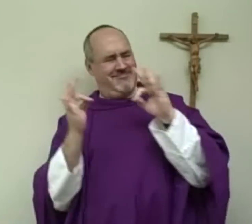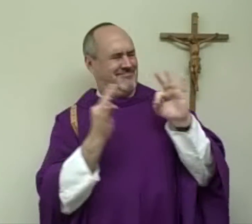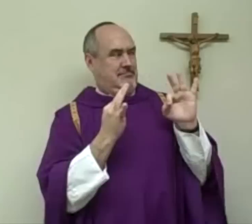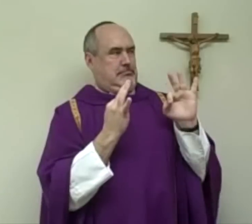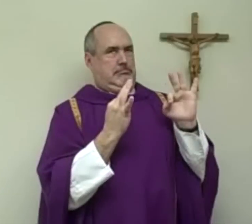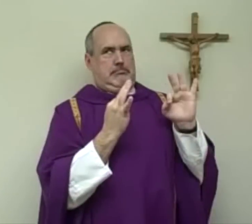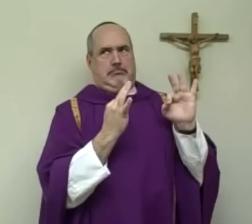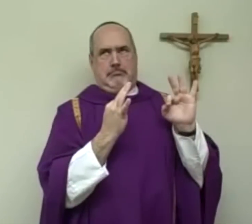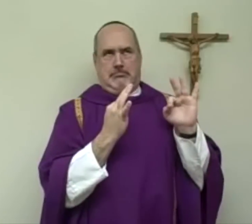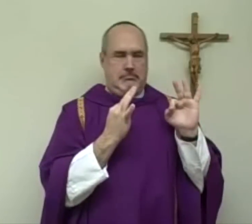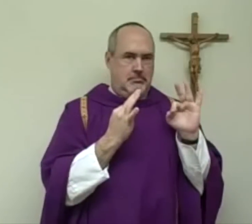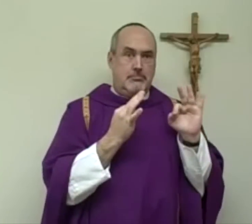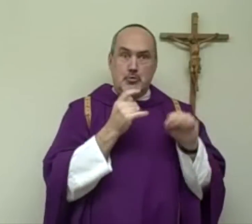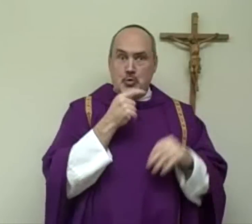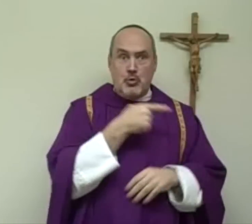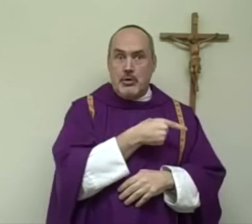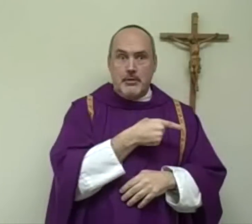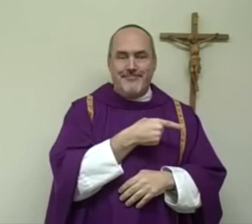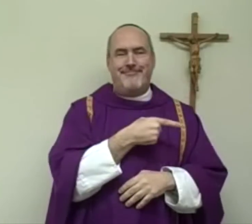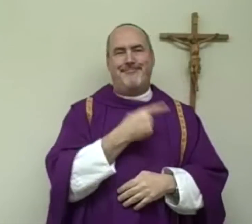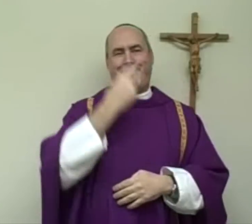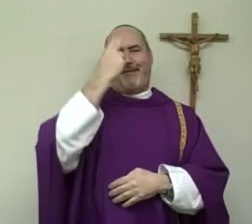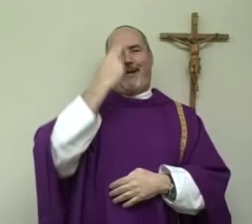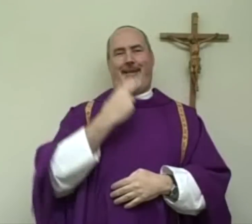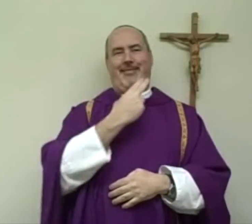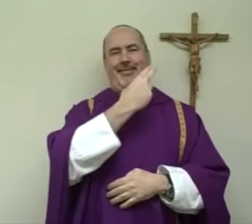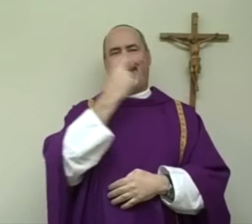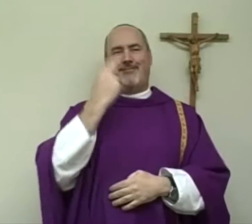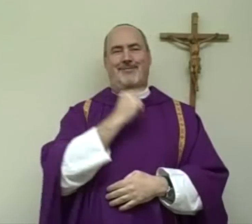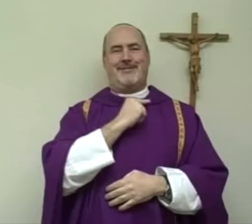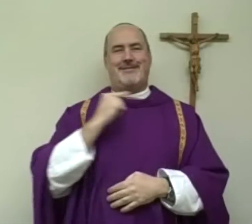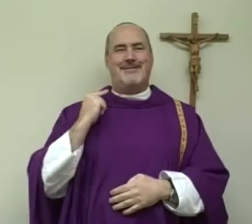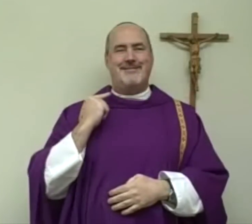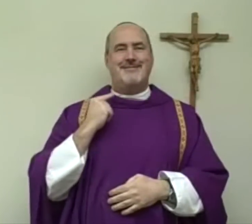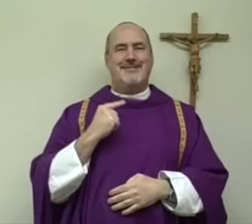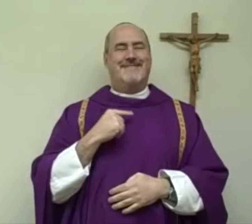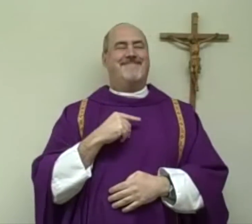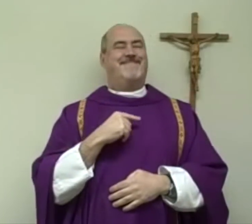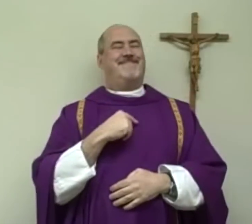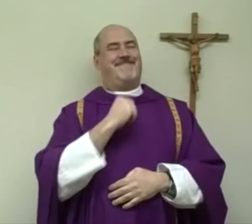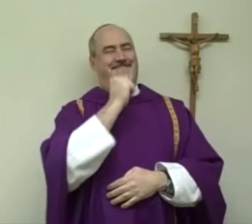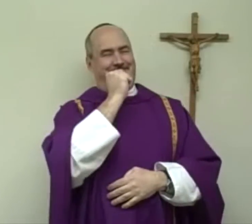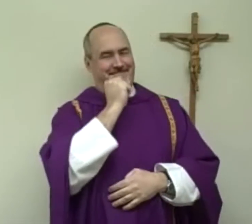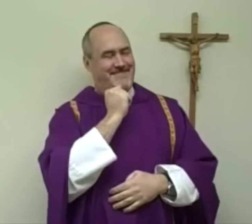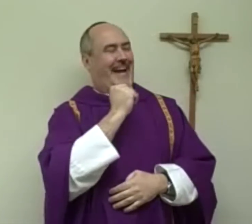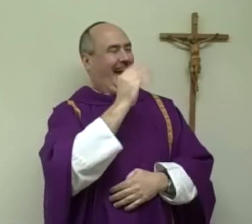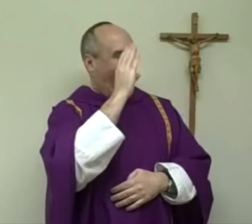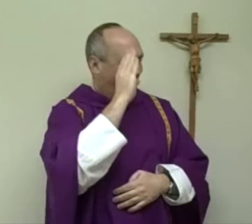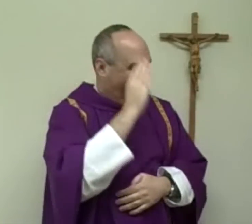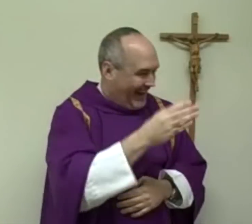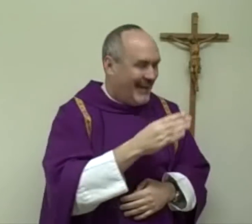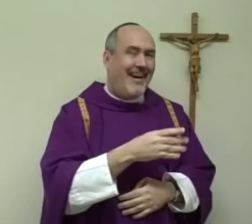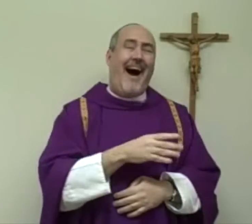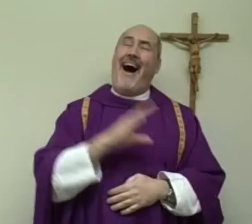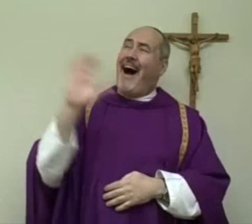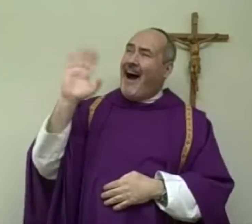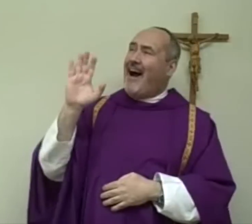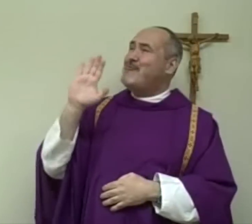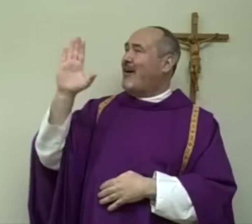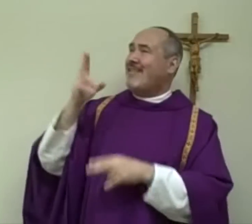attention. And I turned around, and of course, who was it but none other than a Catholic priest. So I